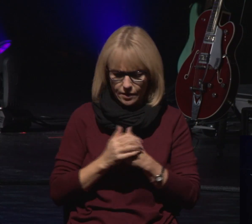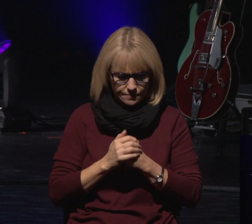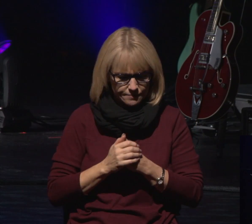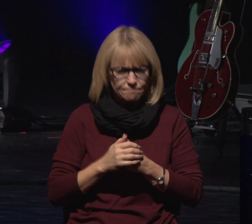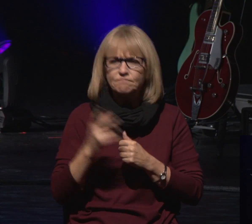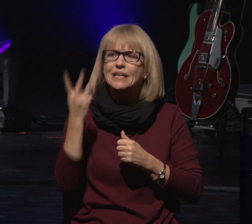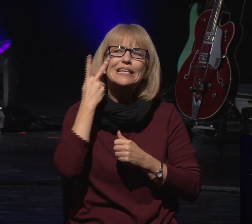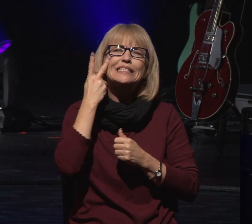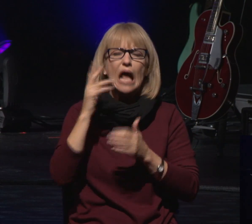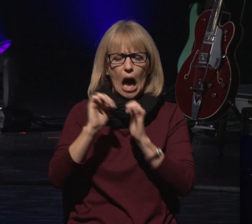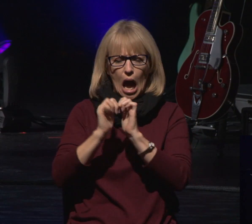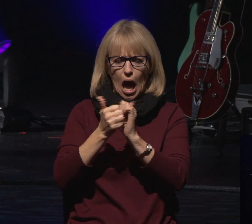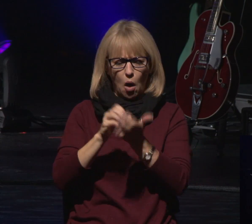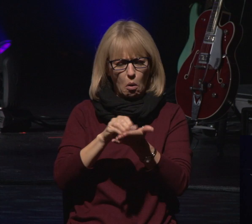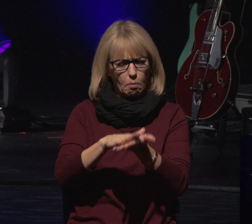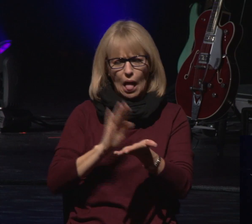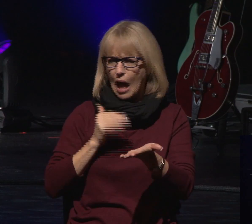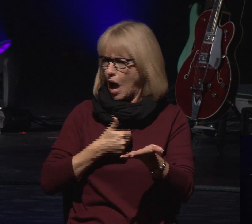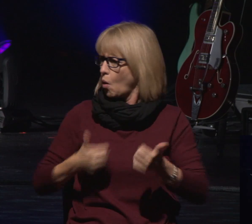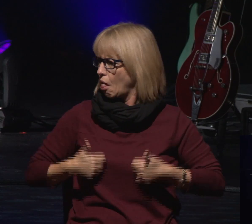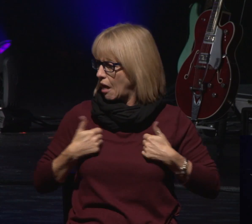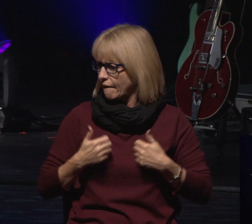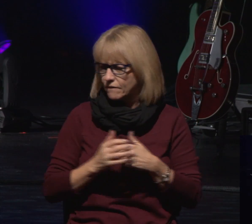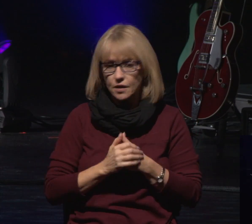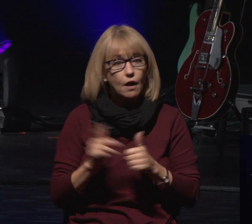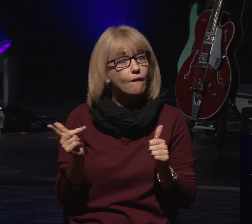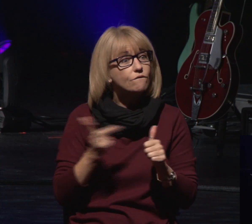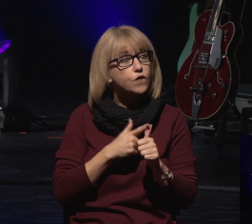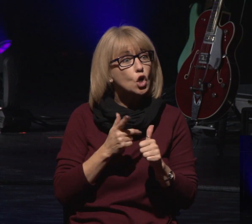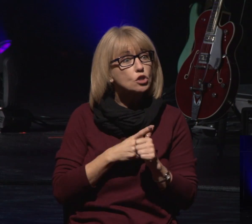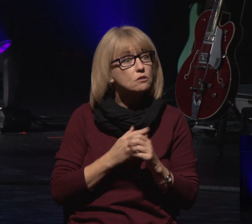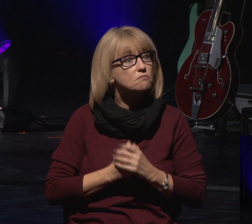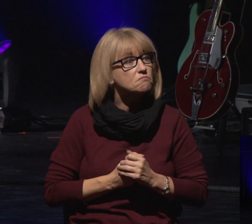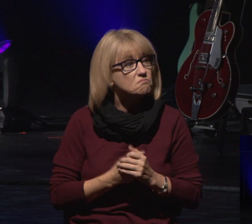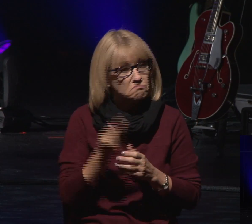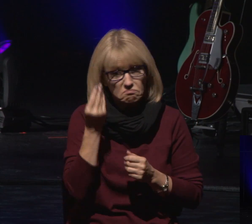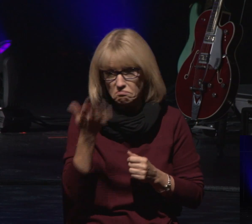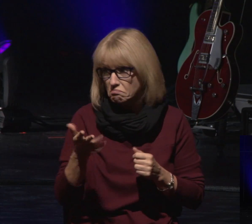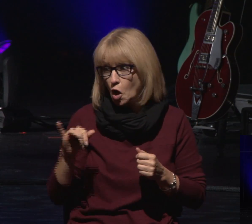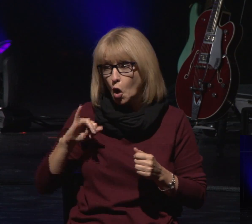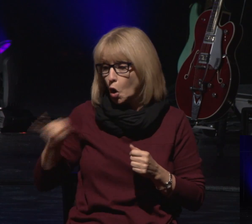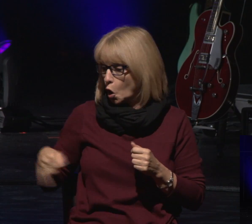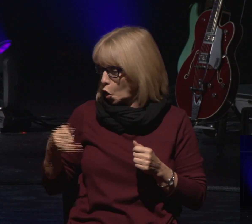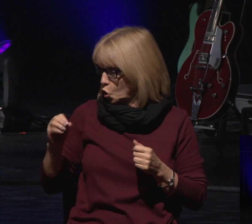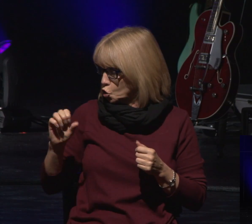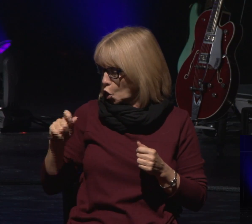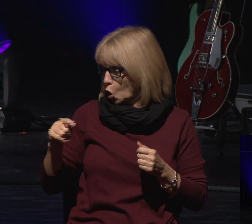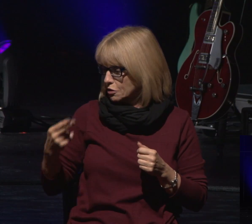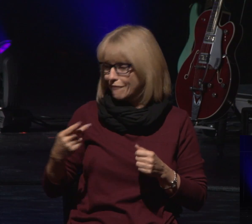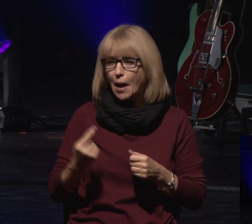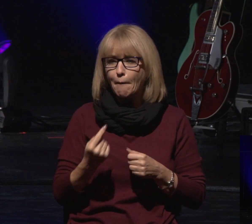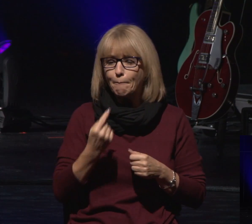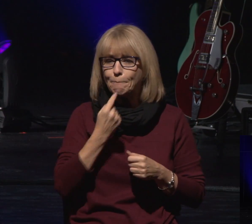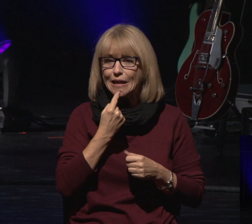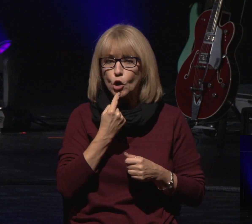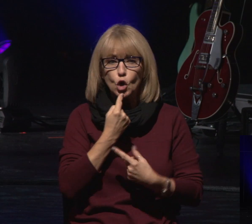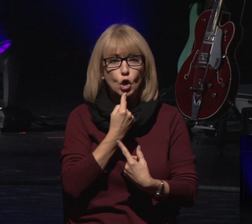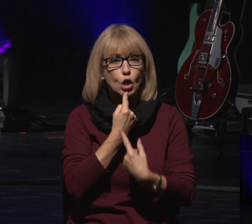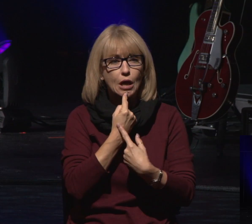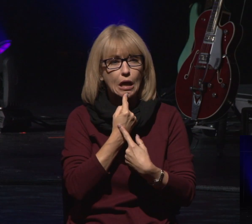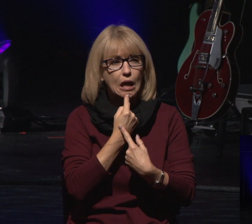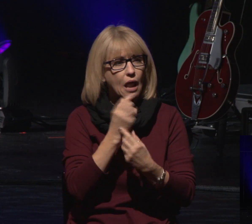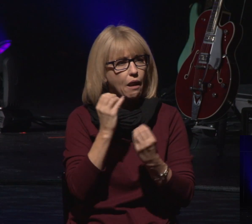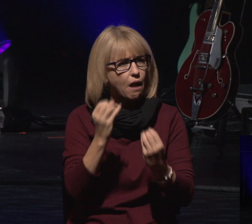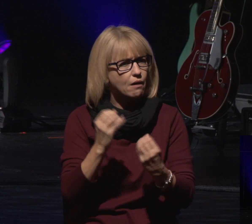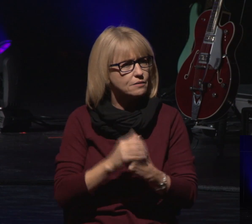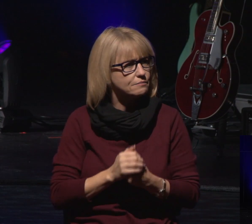include any bitterness in his life. Of all the things that he'd been through, he ends his life, there's no